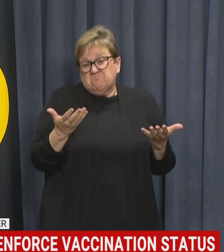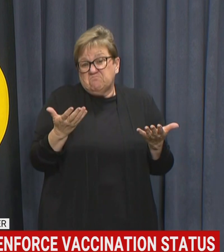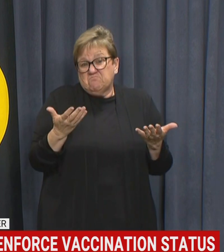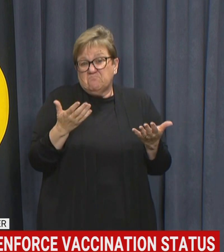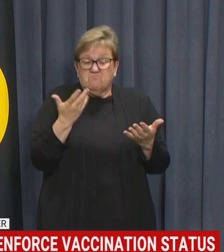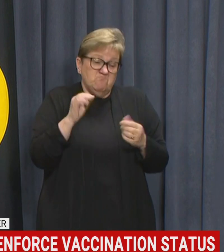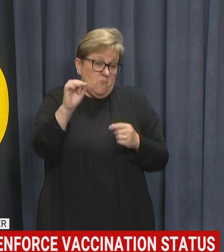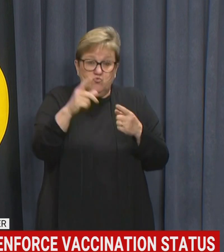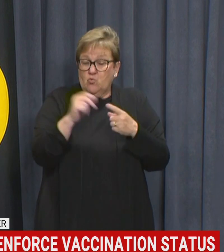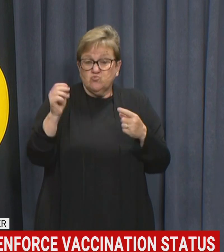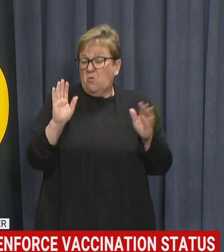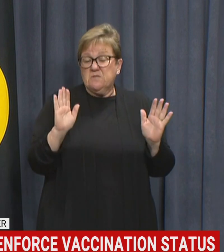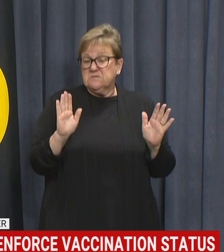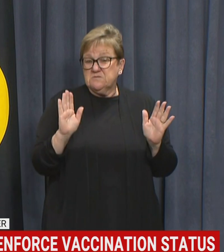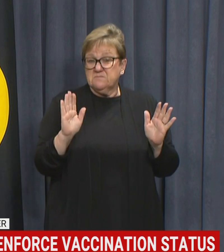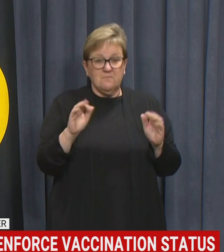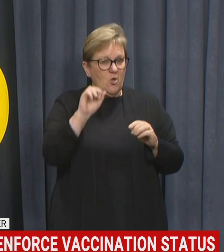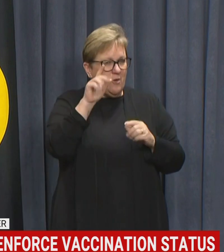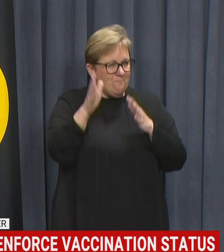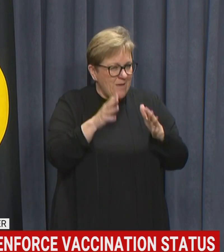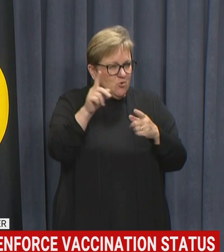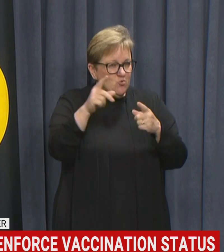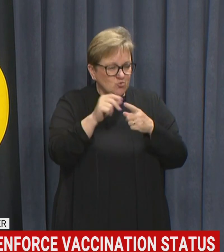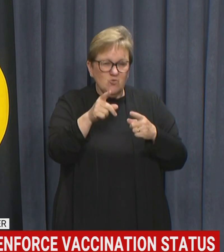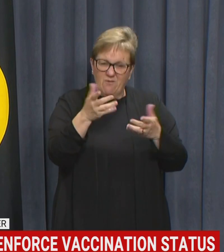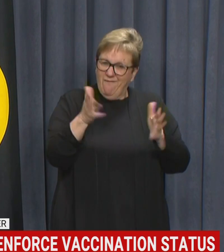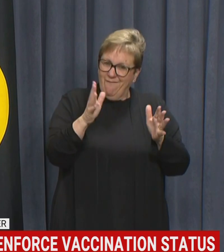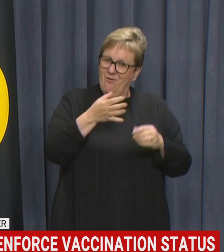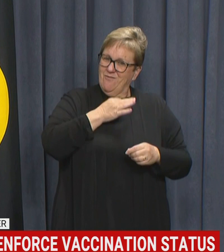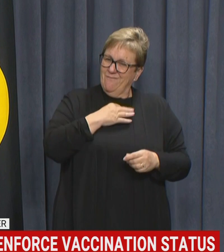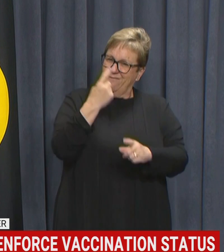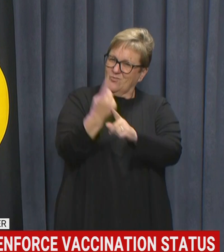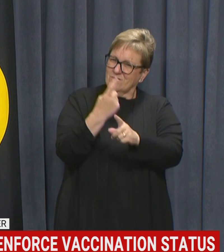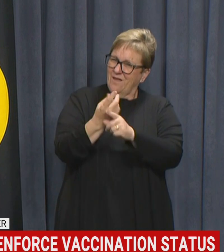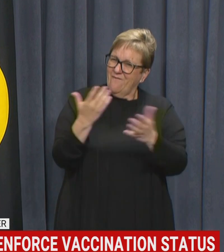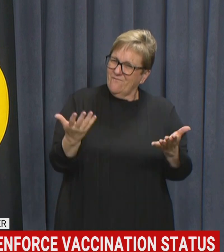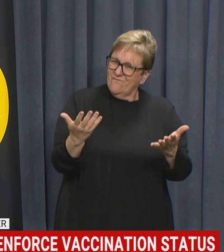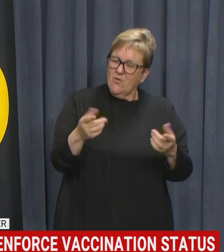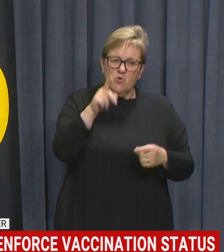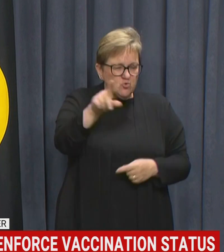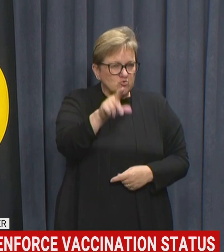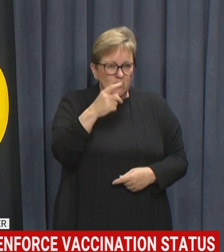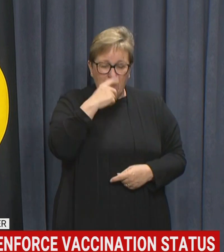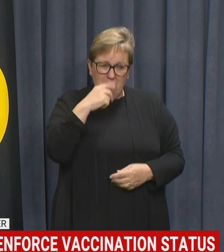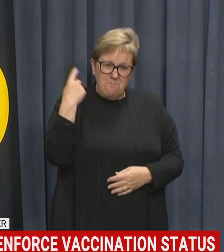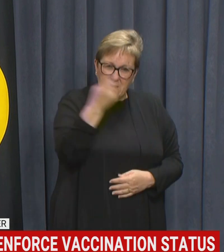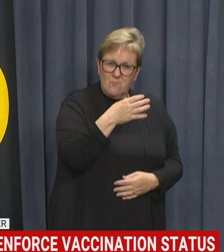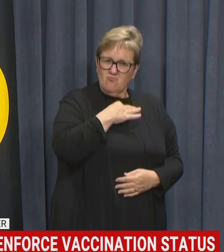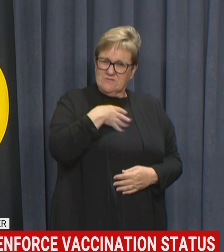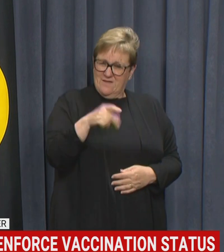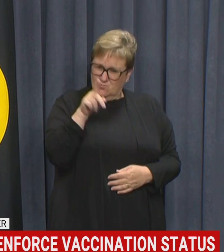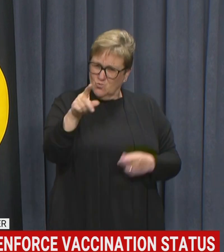is your choice, you're choosing to put yourself at risk, you're choosing to put the people around you at